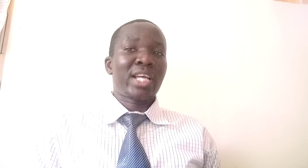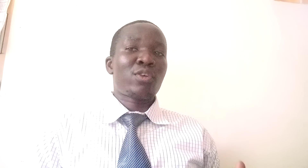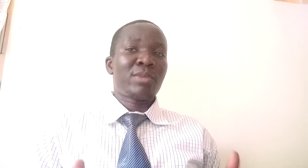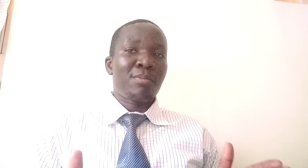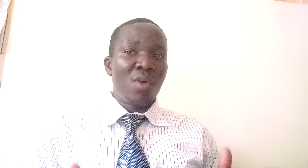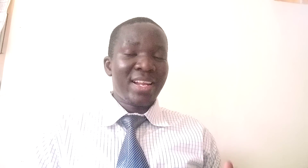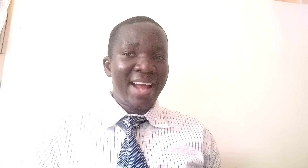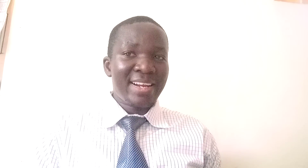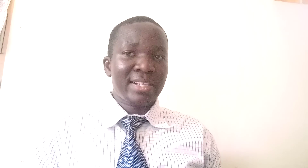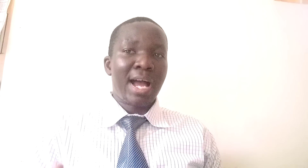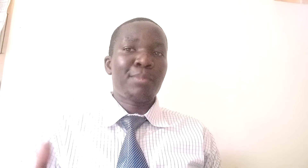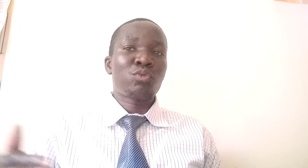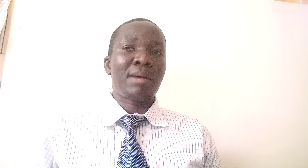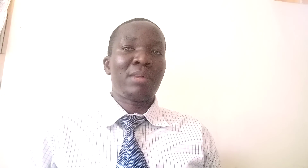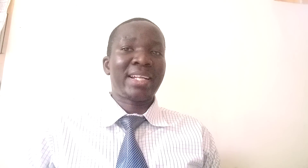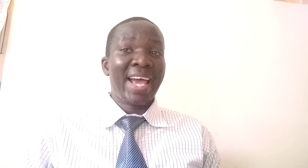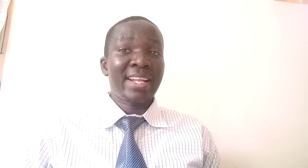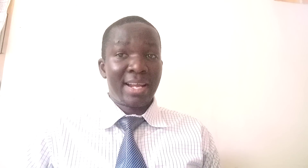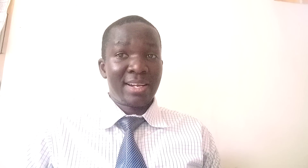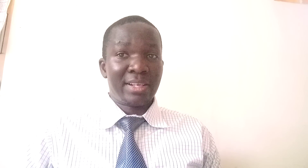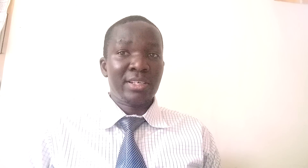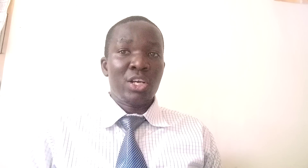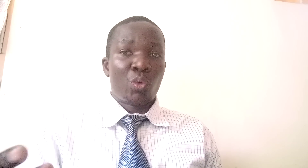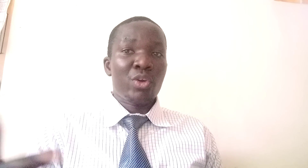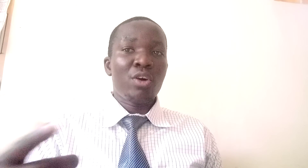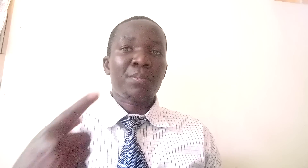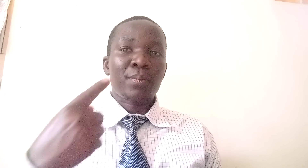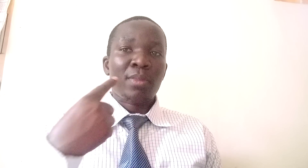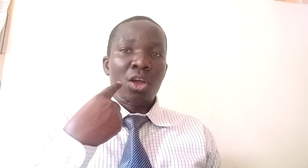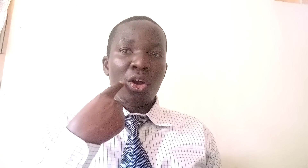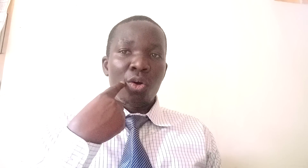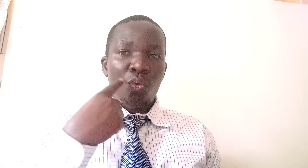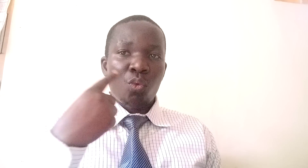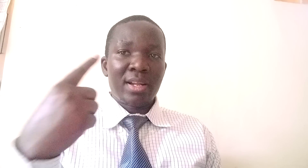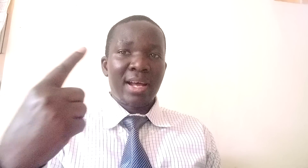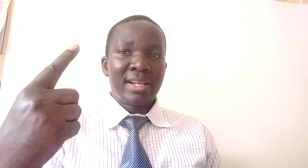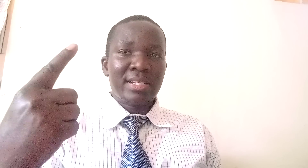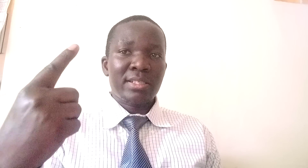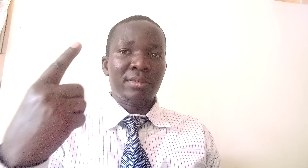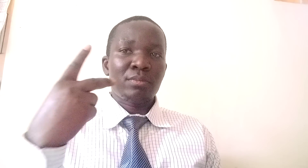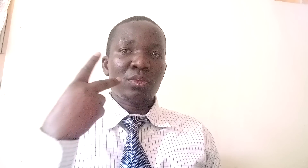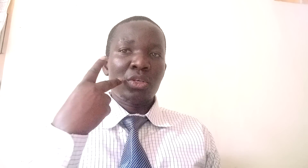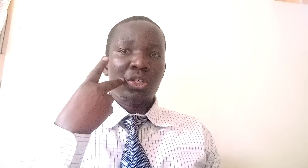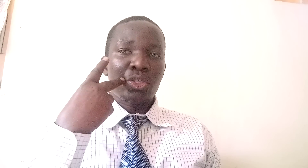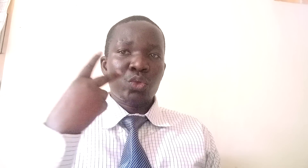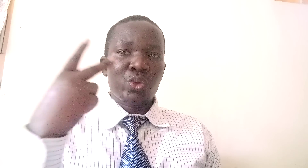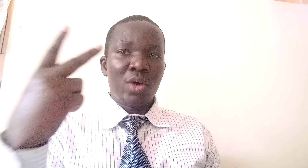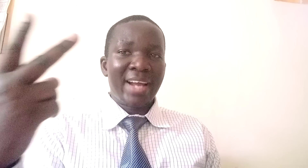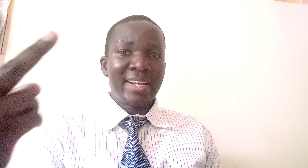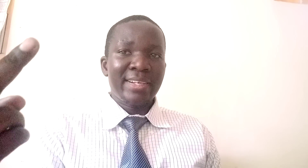from number 100 up to number 900. So we go 100, 200,